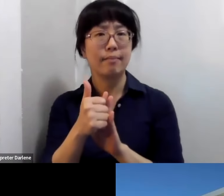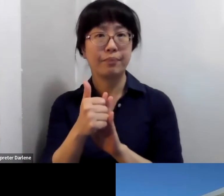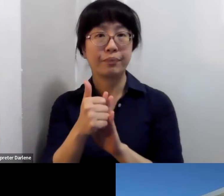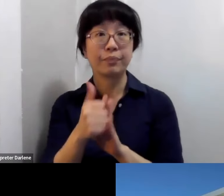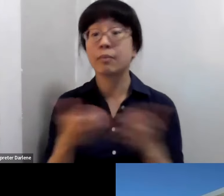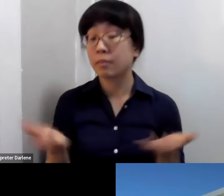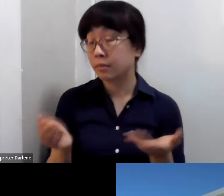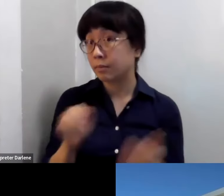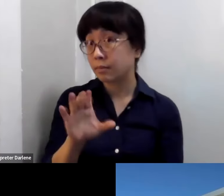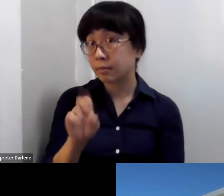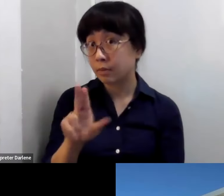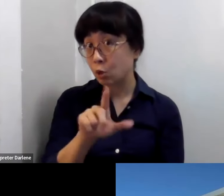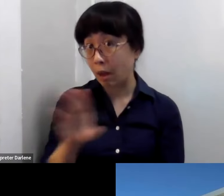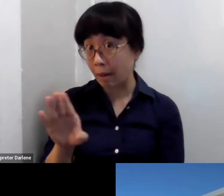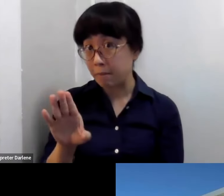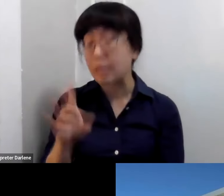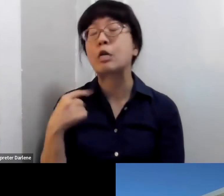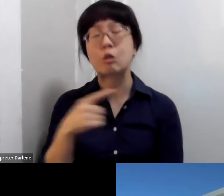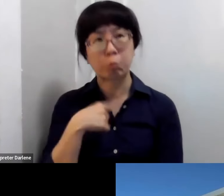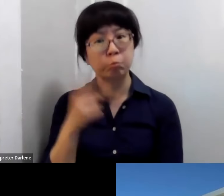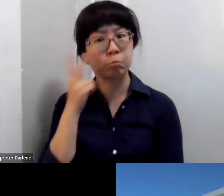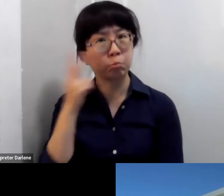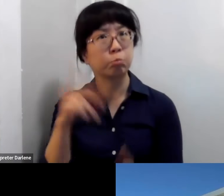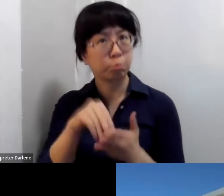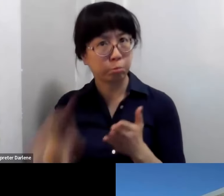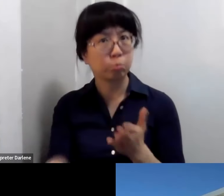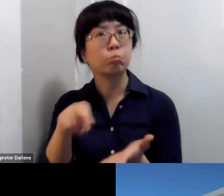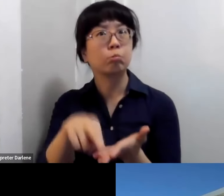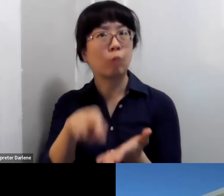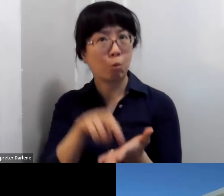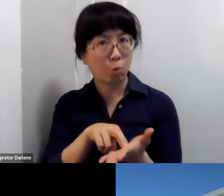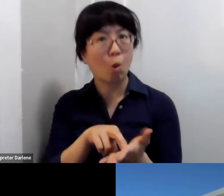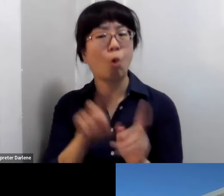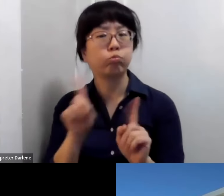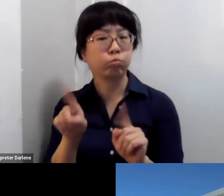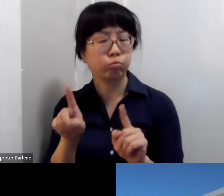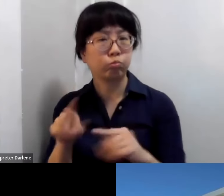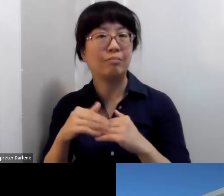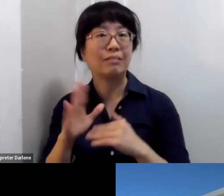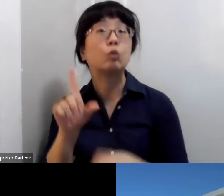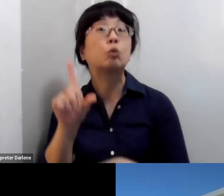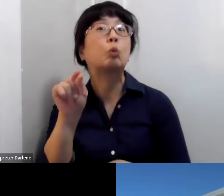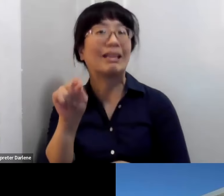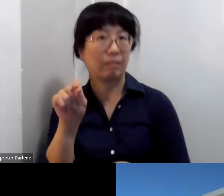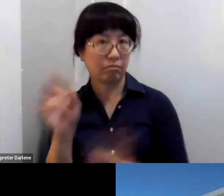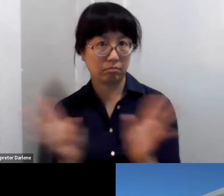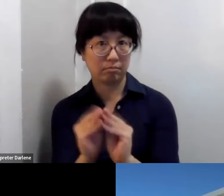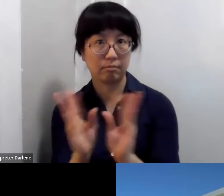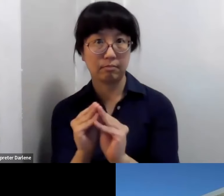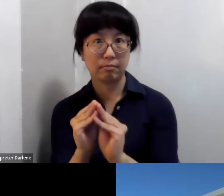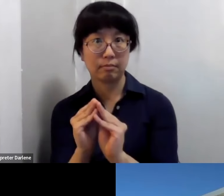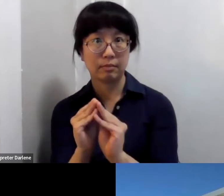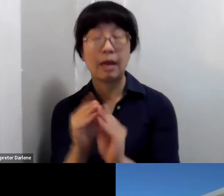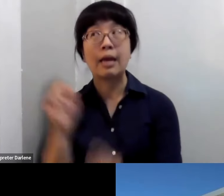at CSULB, we consistently get students who are enrolled to attend at least 20 sessions. So